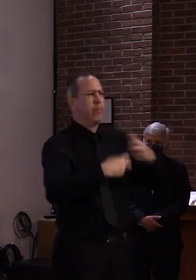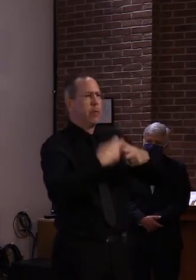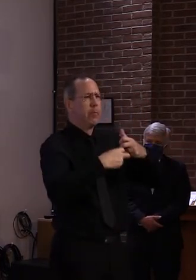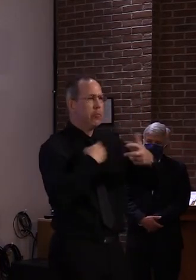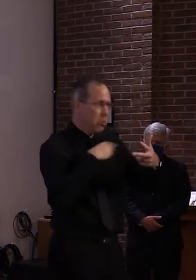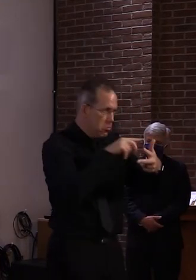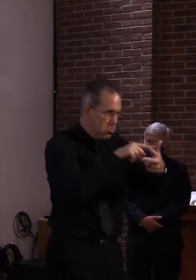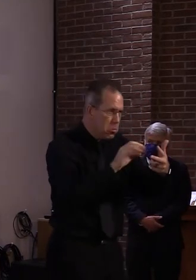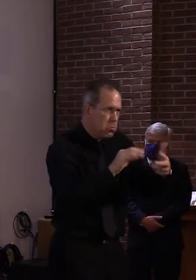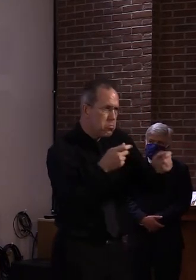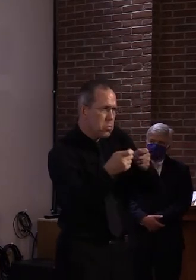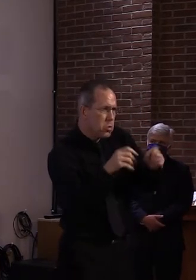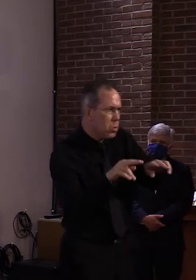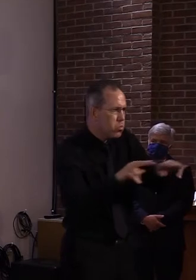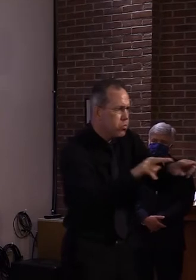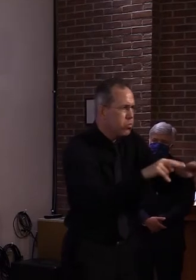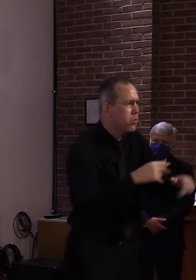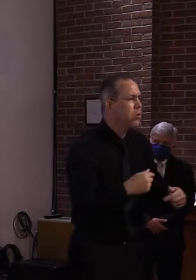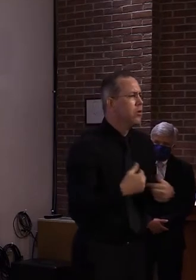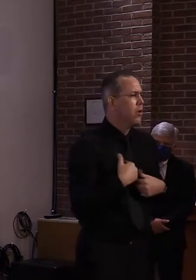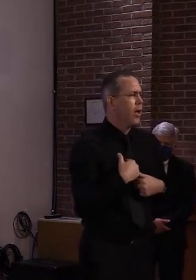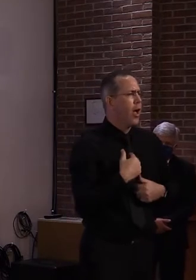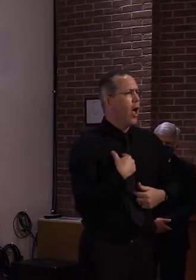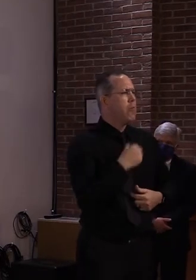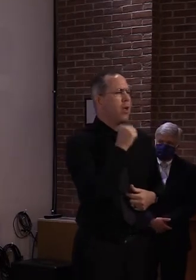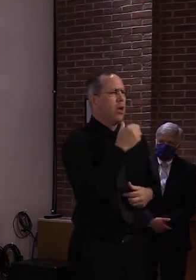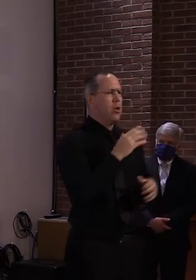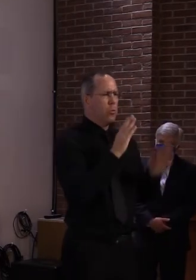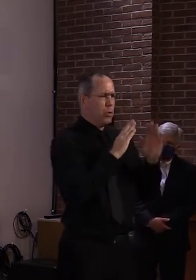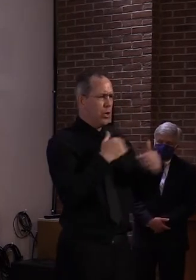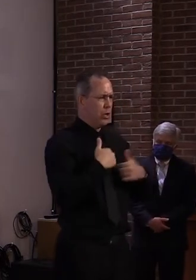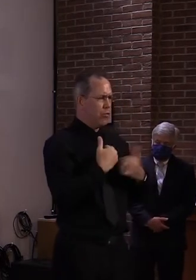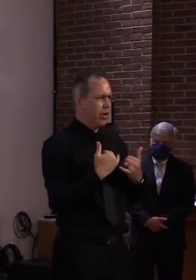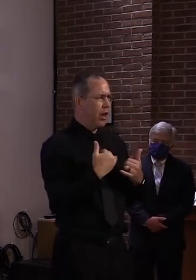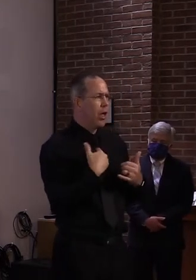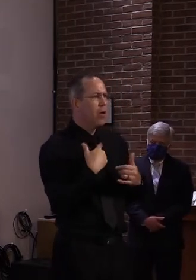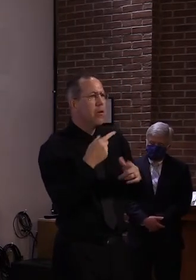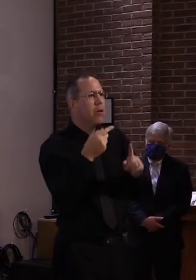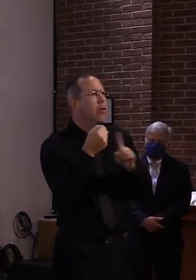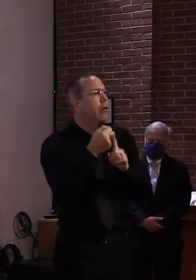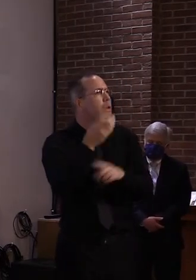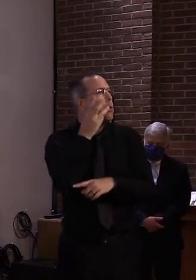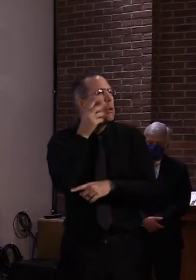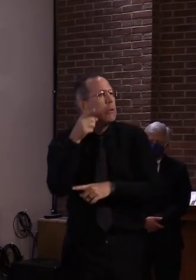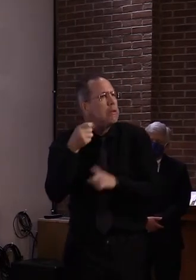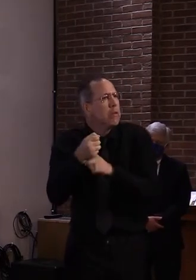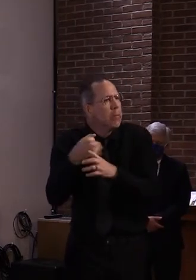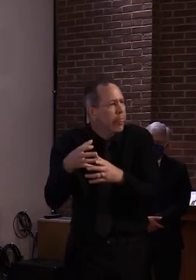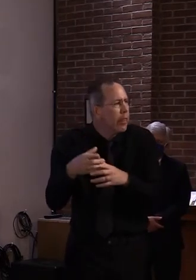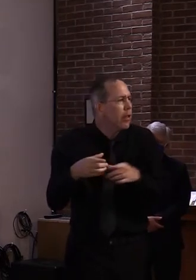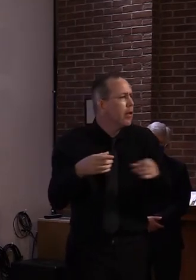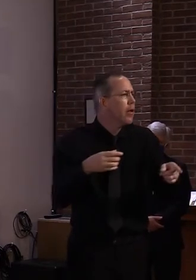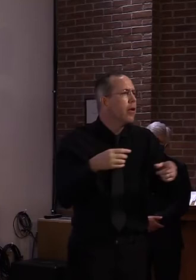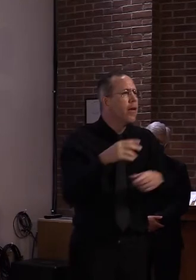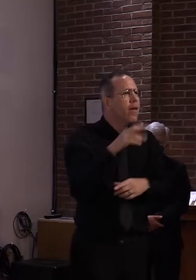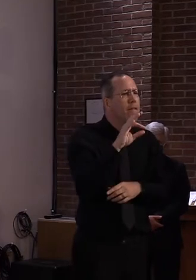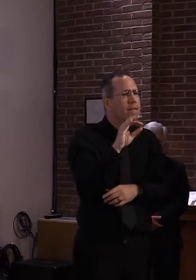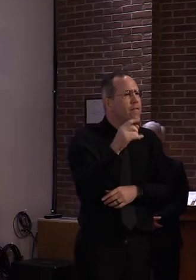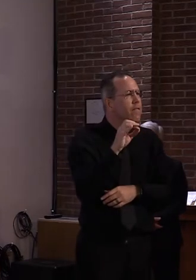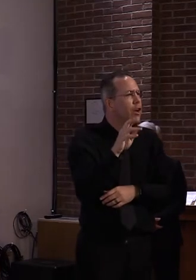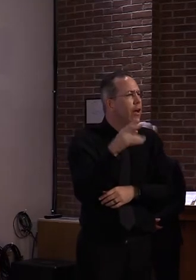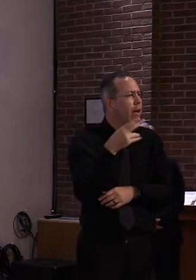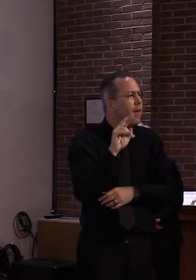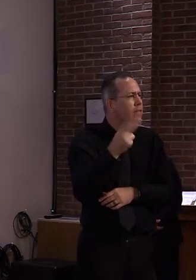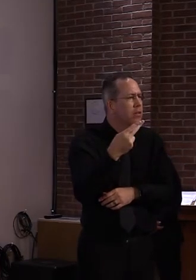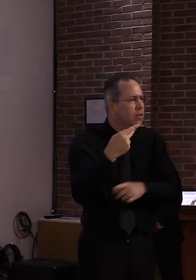in Brattleboro. That is what we've tried to message pretty broadly is our new normal, because